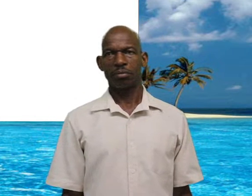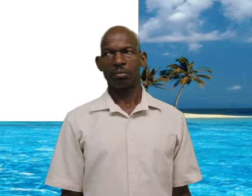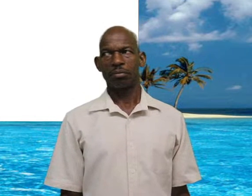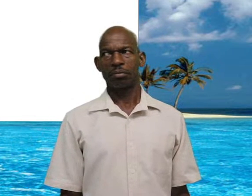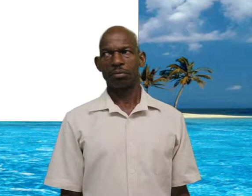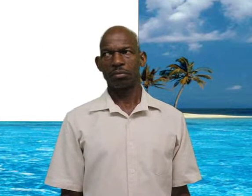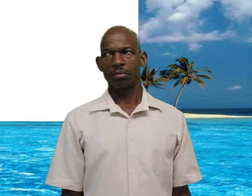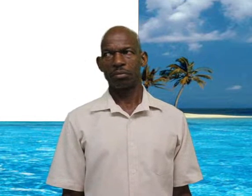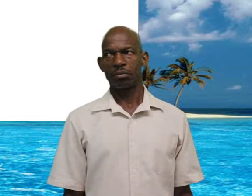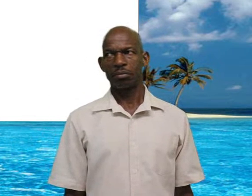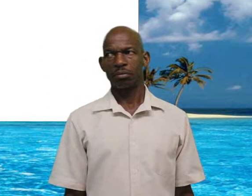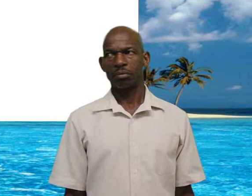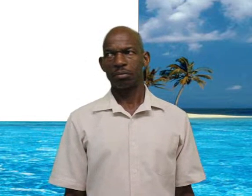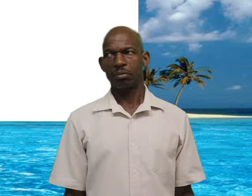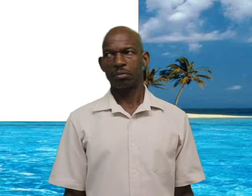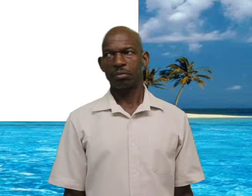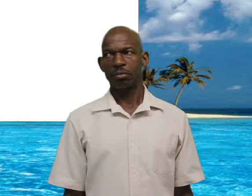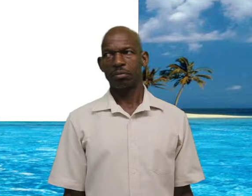dog's